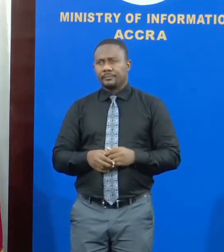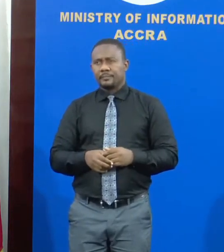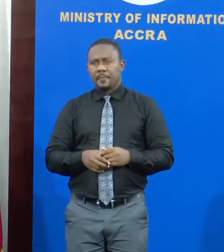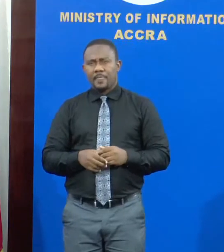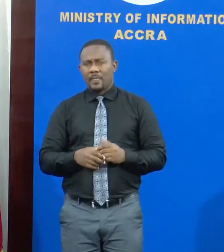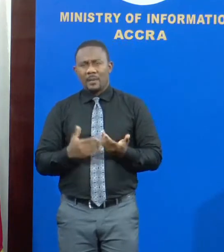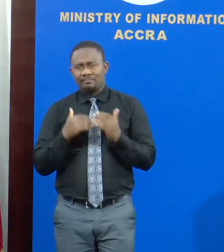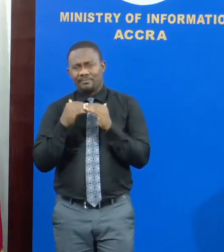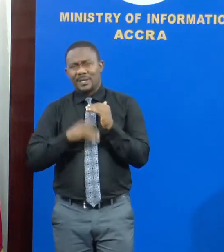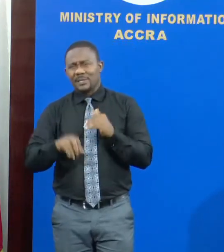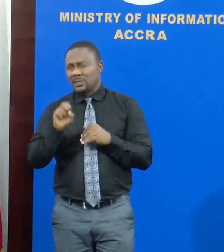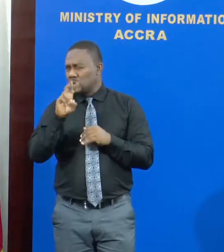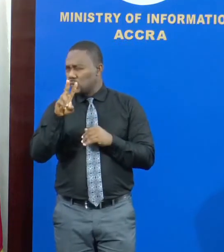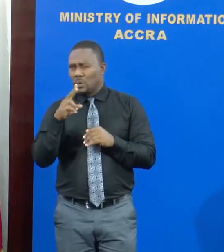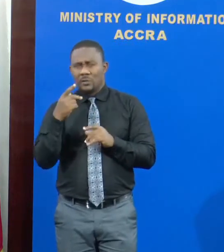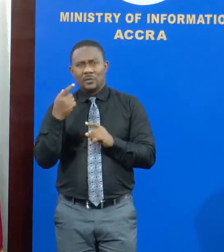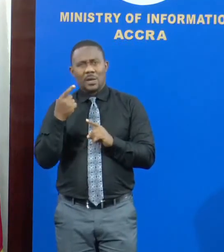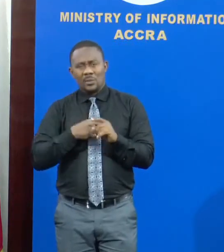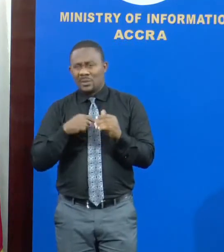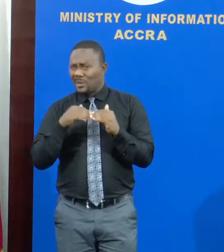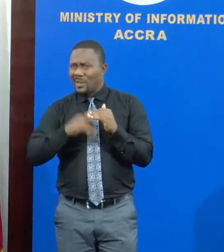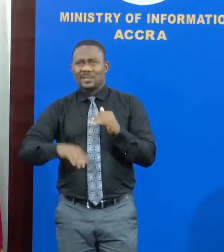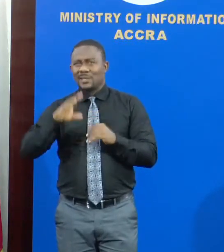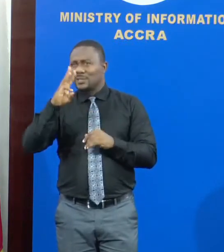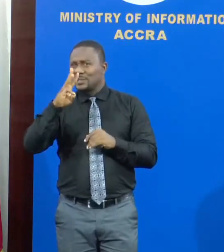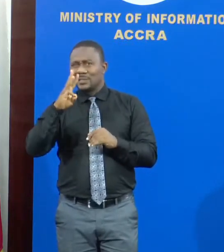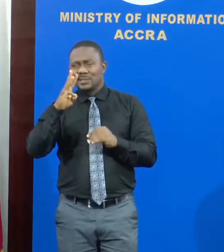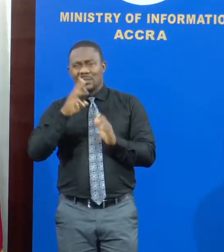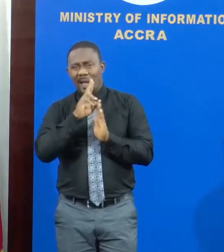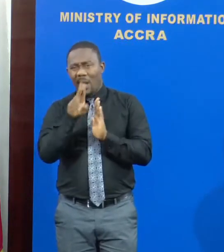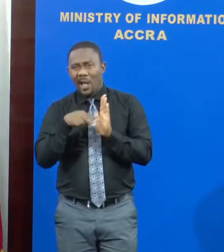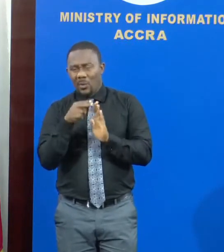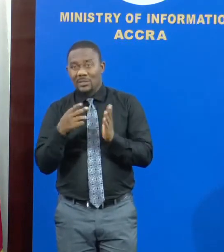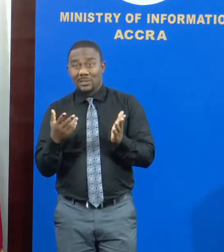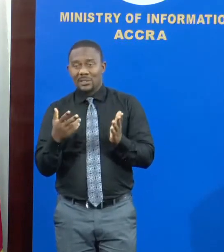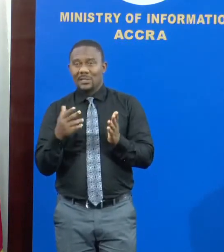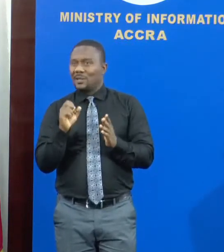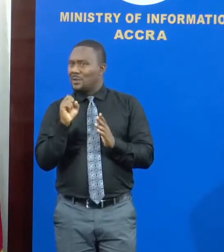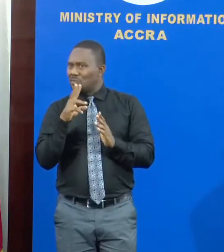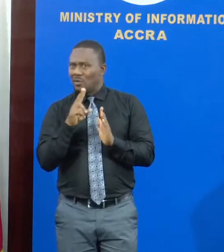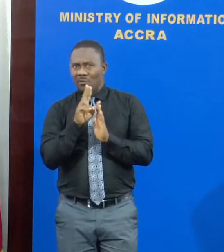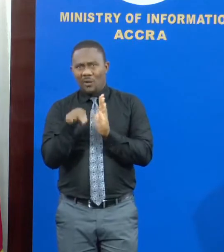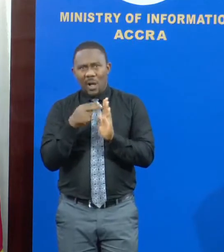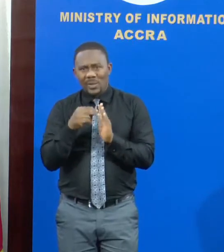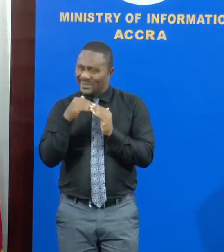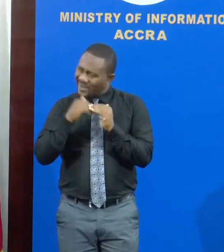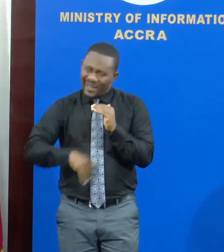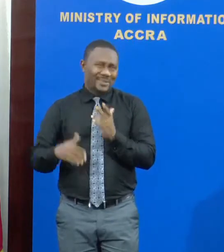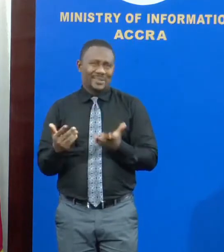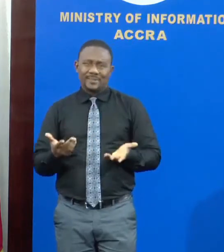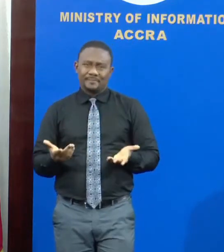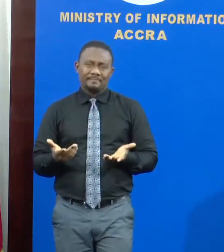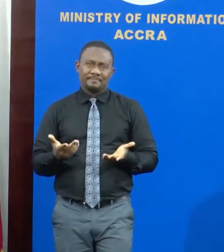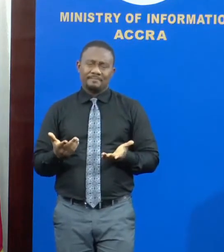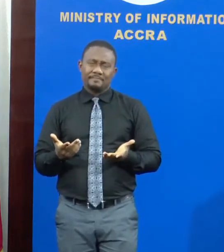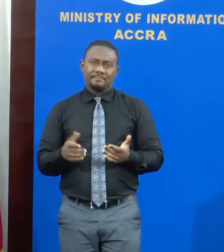Less than 12 hours, less than 6 hours, depending on what the traffic on the network is.